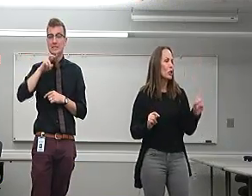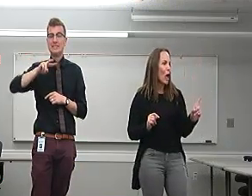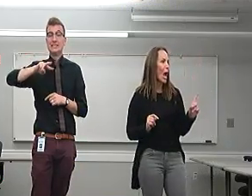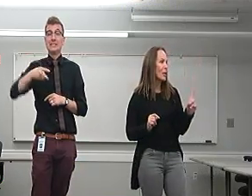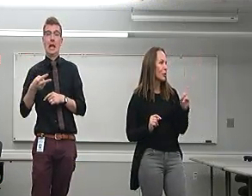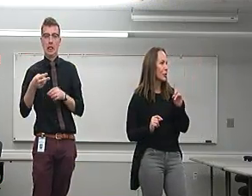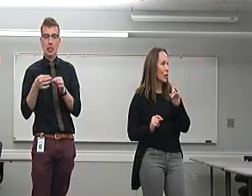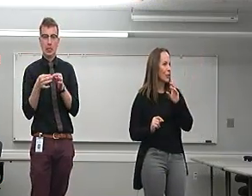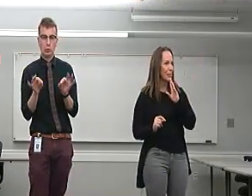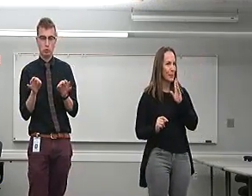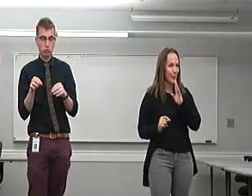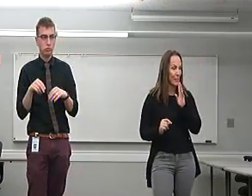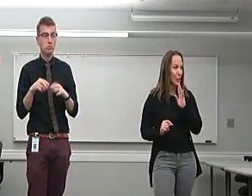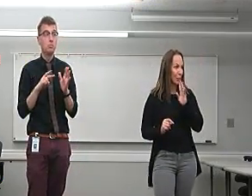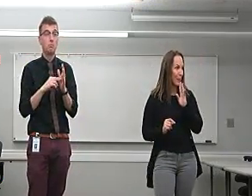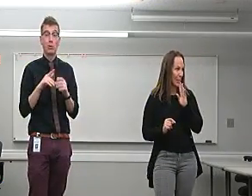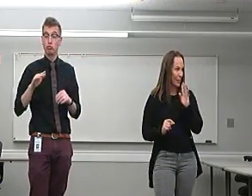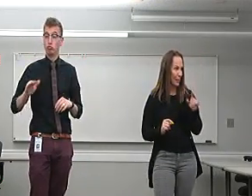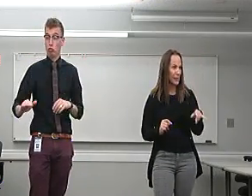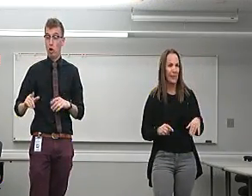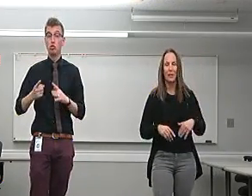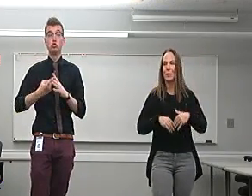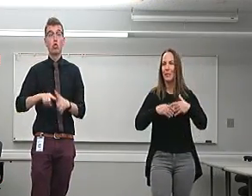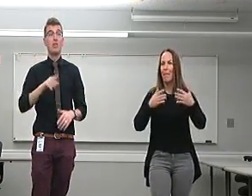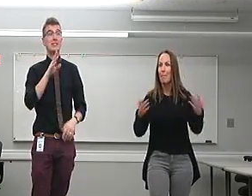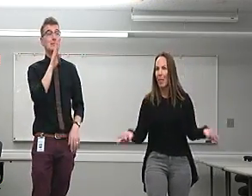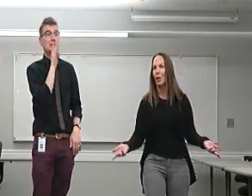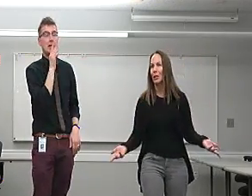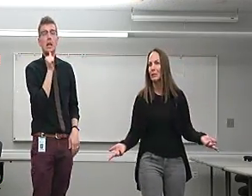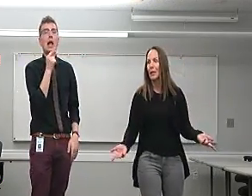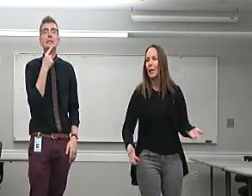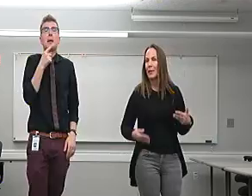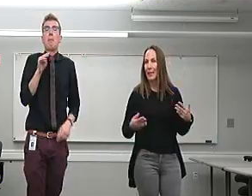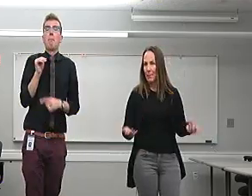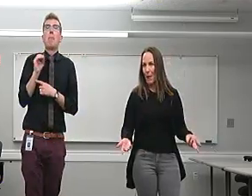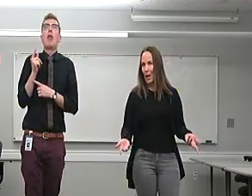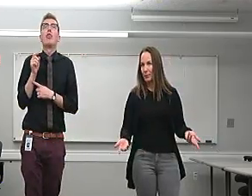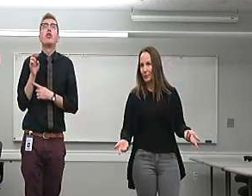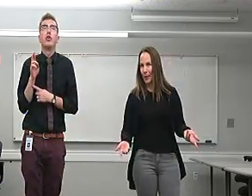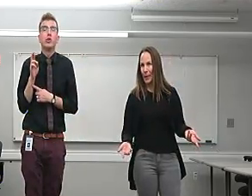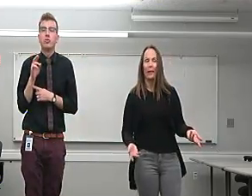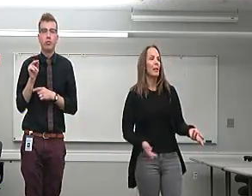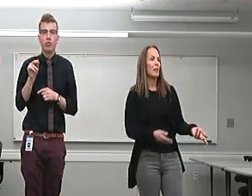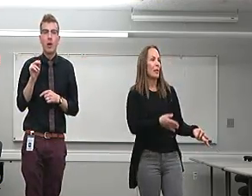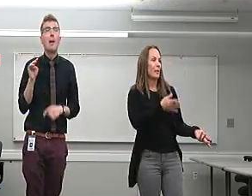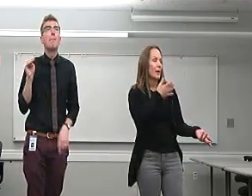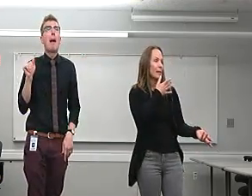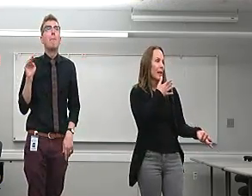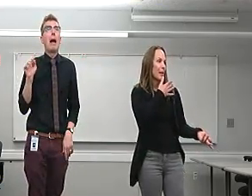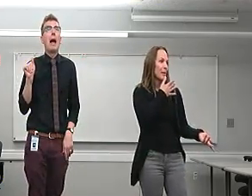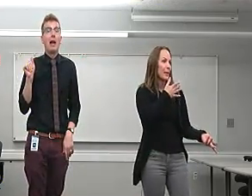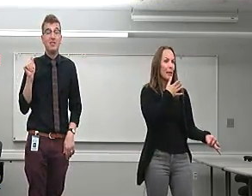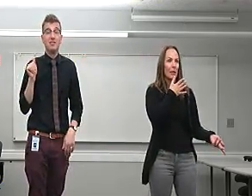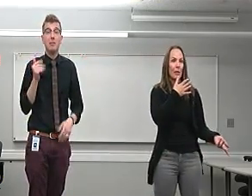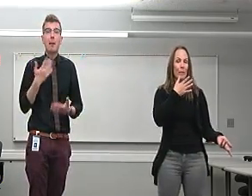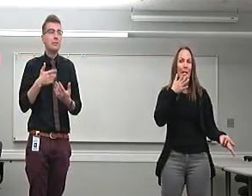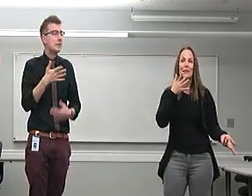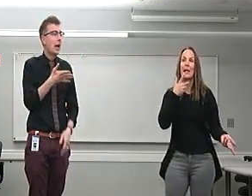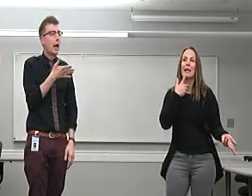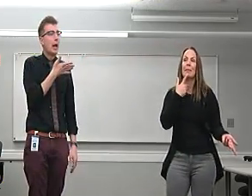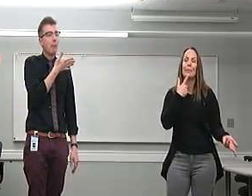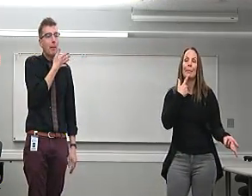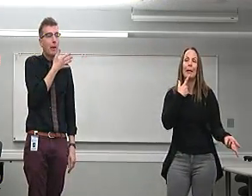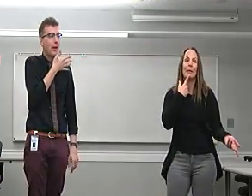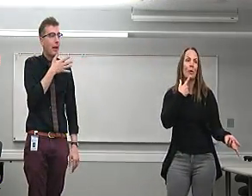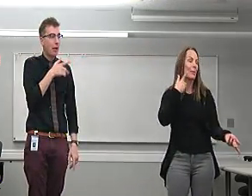starts speaking, like I said, they don't say mother, they say mama. Okay, so they might sign here, or they might sign mom, or they